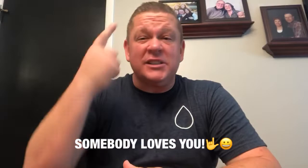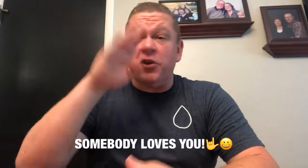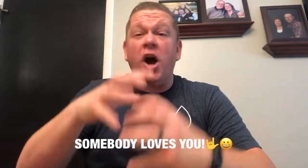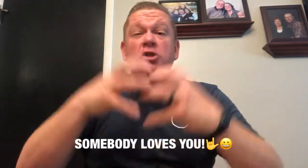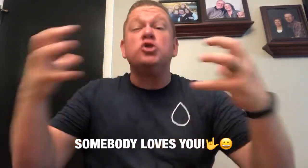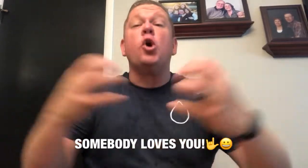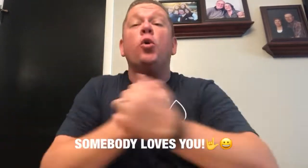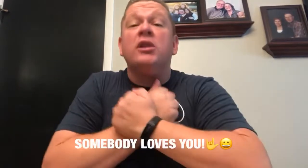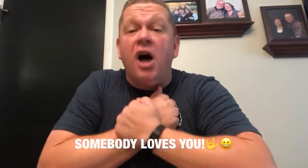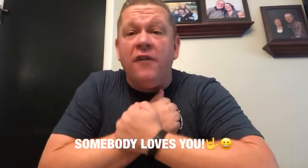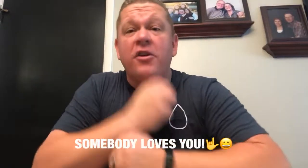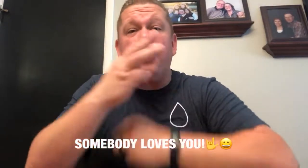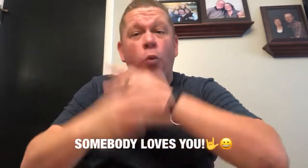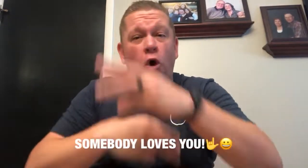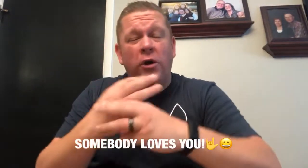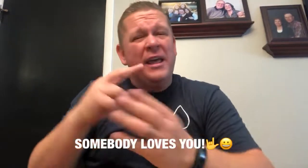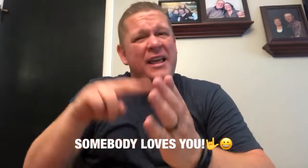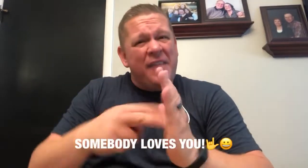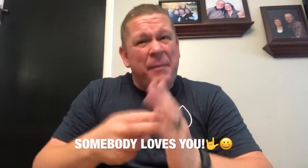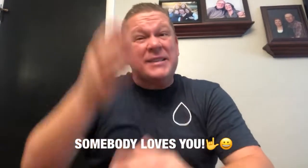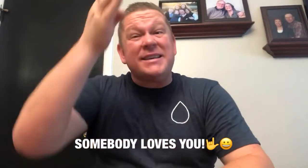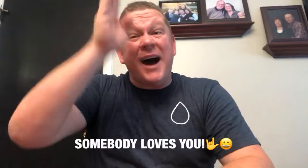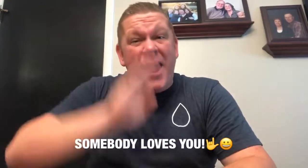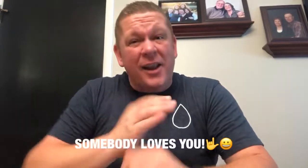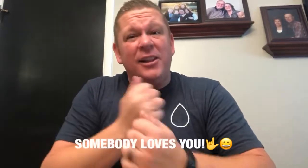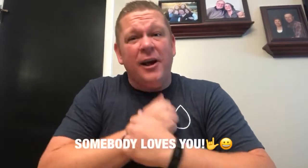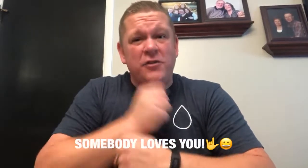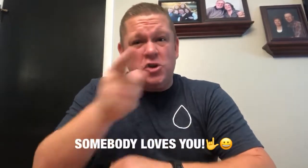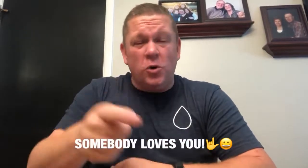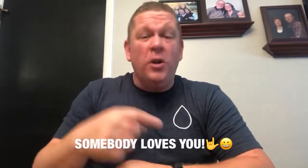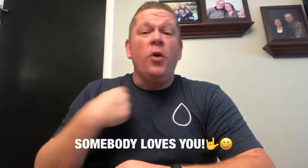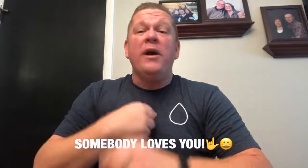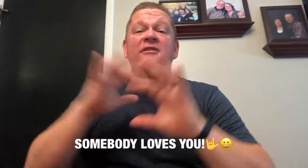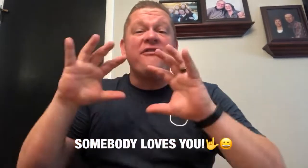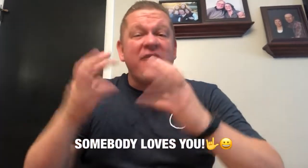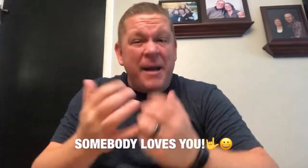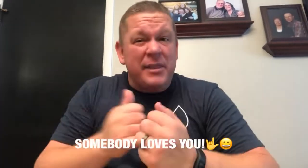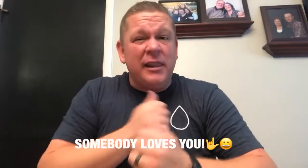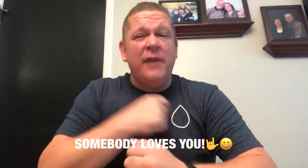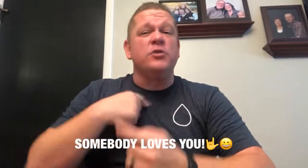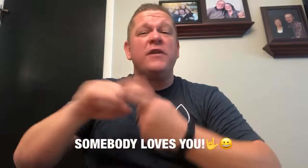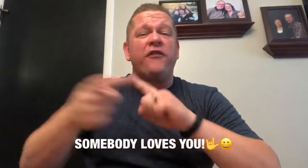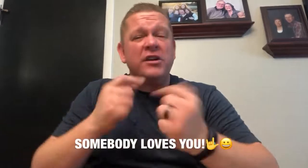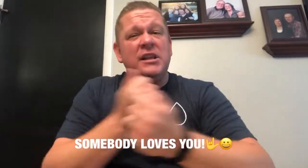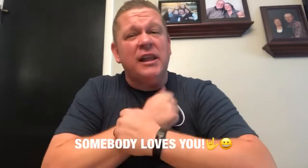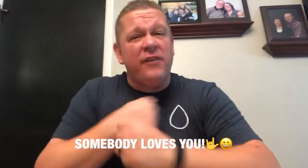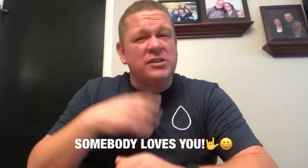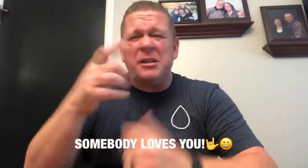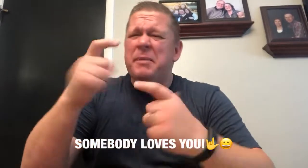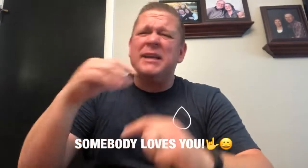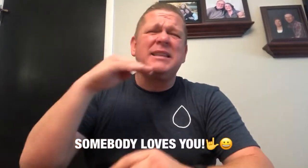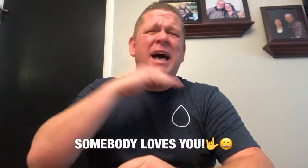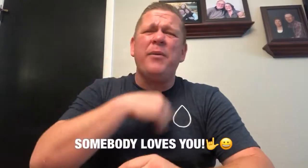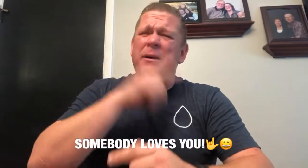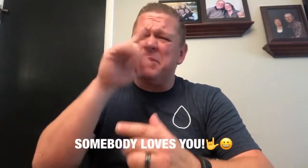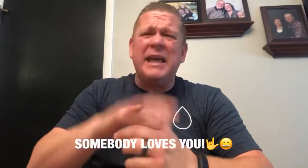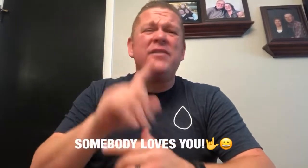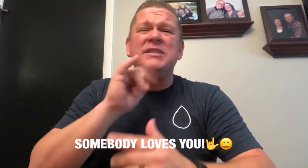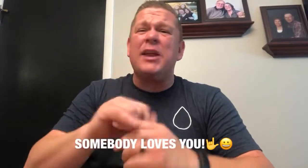says, for God so loved the world. That means God loves you. We have family that love us. have friends that love us. And the biggest lie we can believe is that